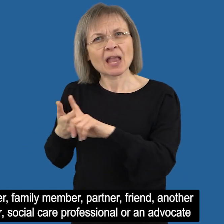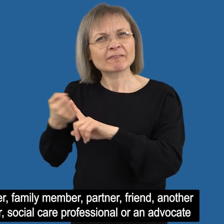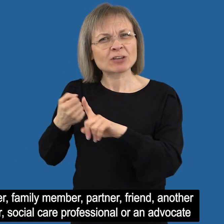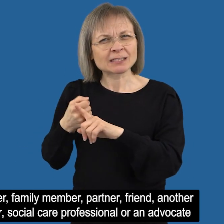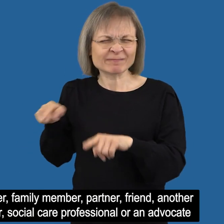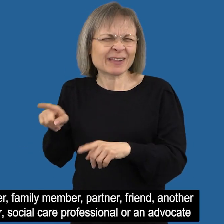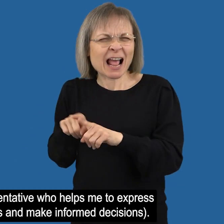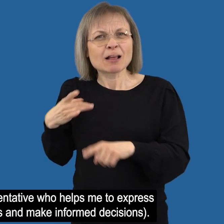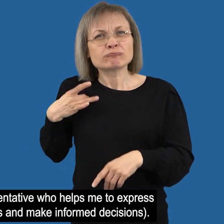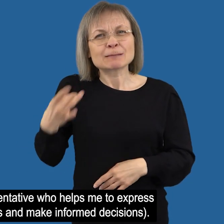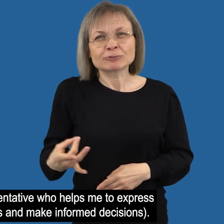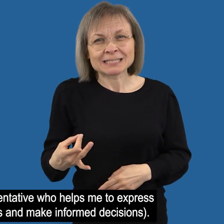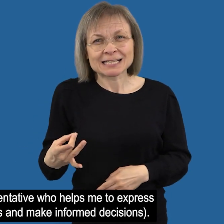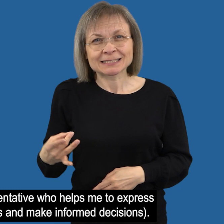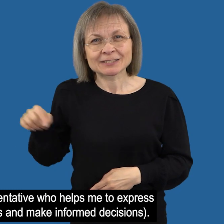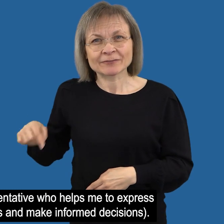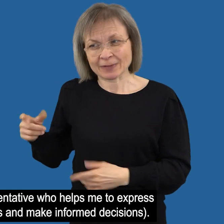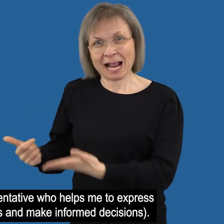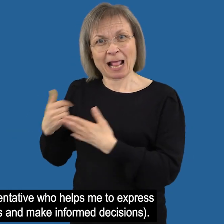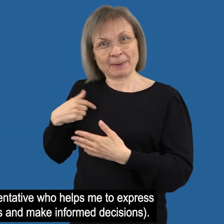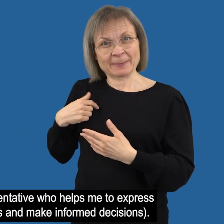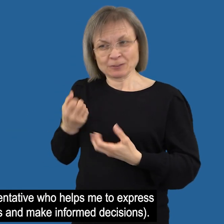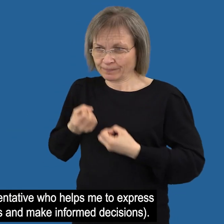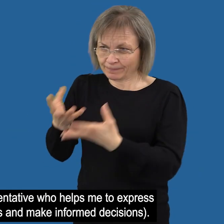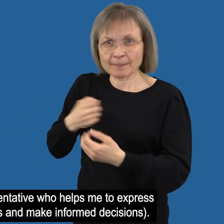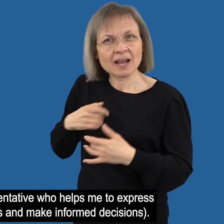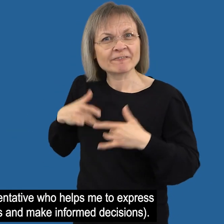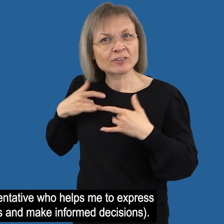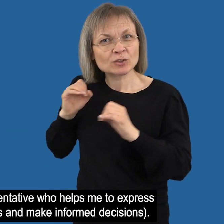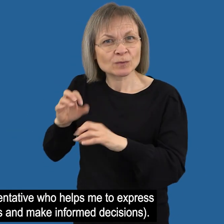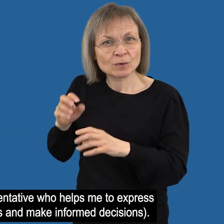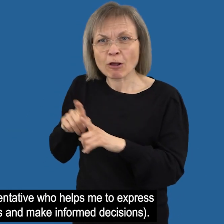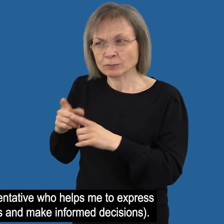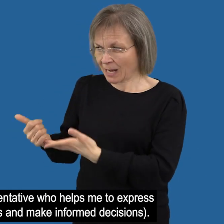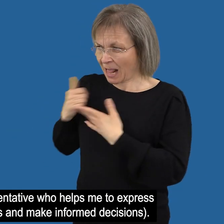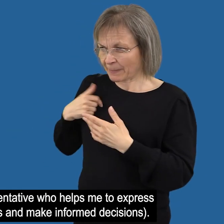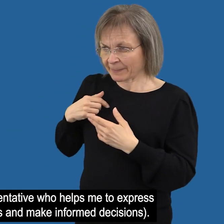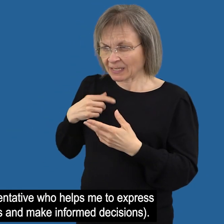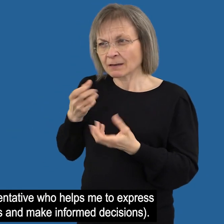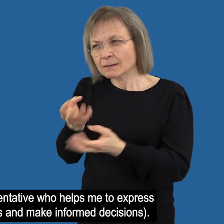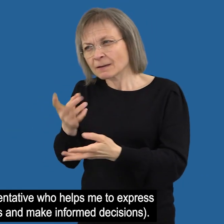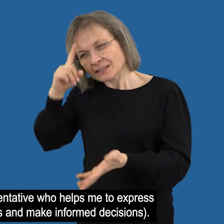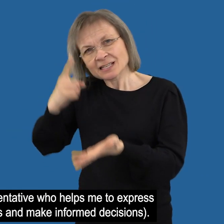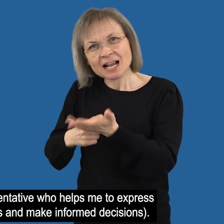advocate. A representative who helps me to express my views and make informed decisions.